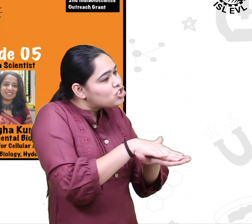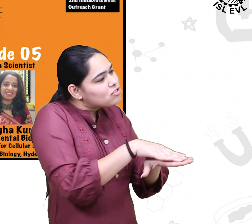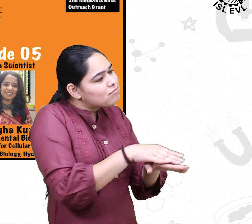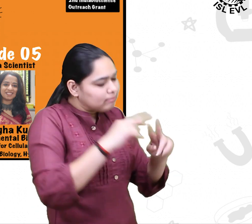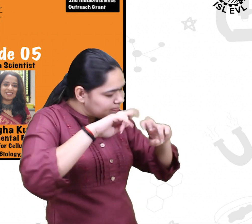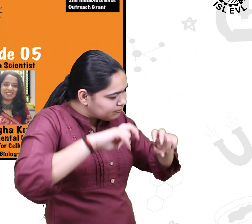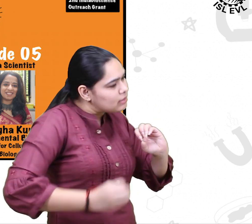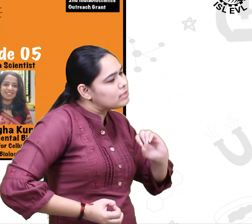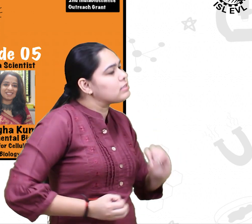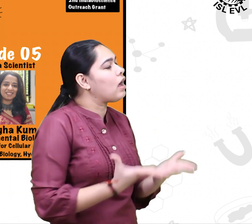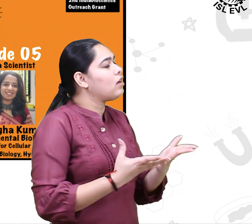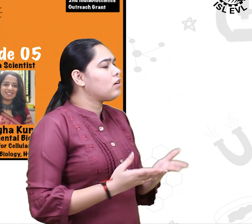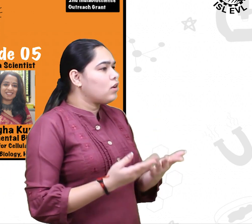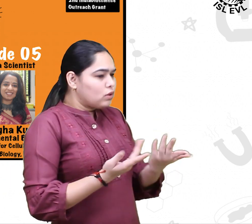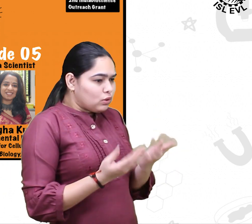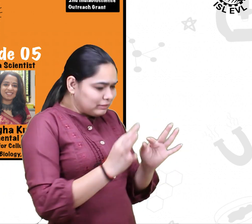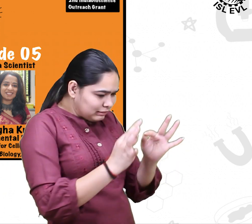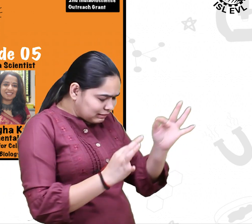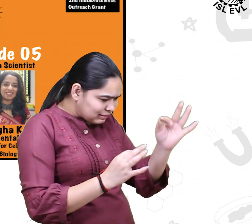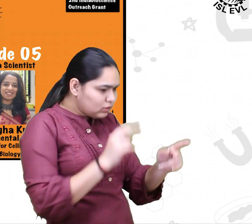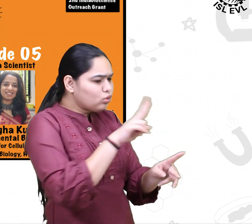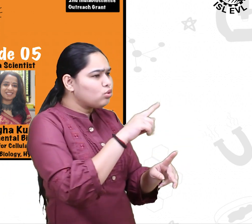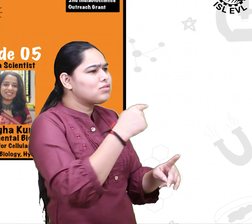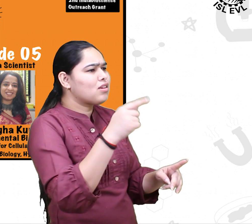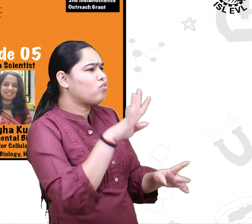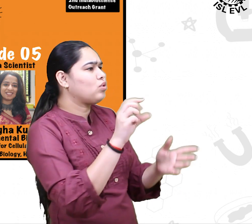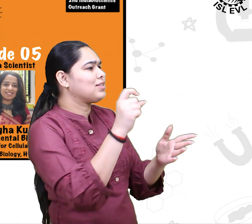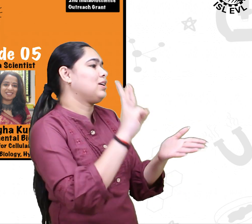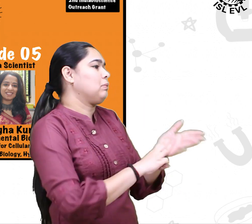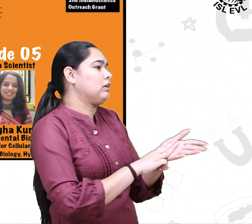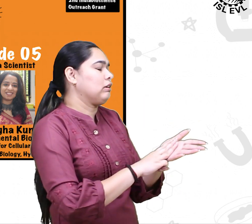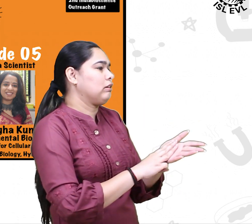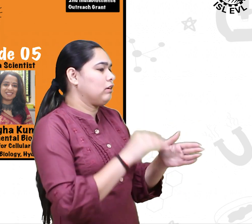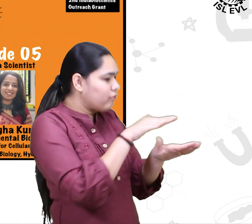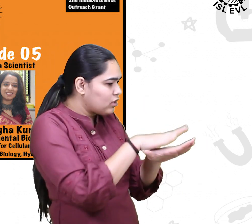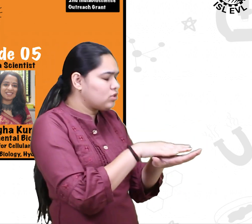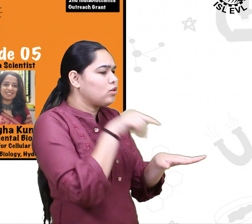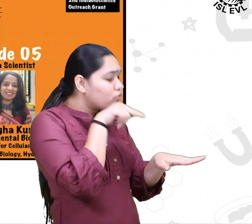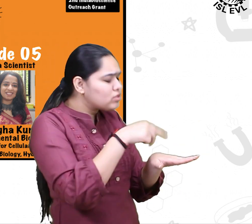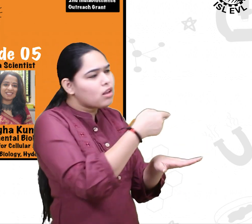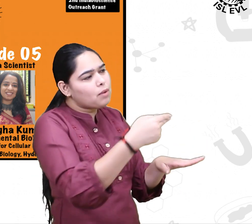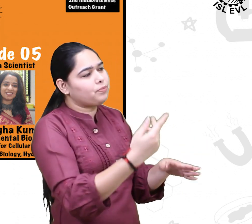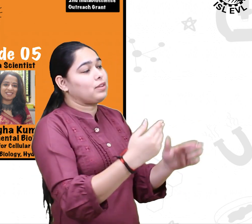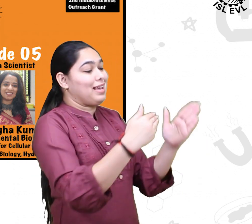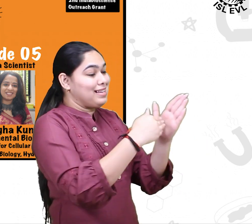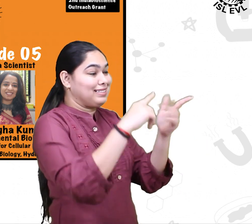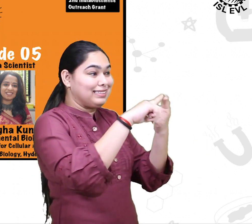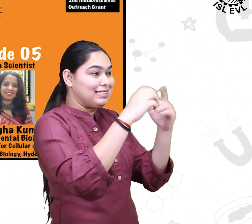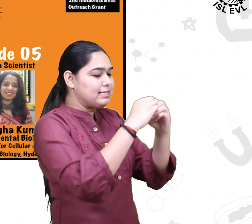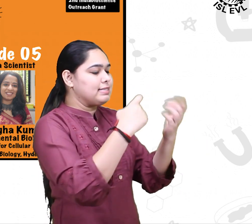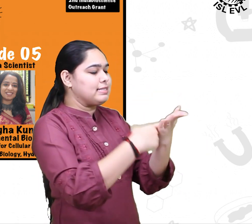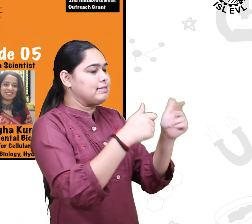started working with fish and they are very nice, small, 2 to 4 centimeter long fish, the